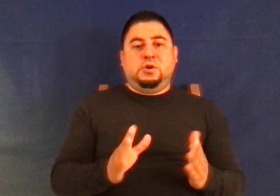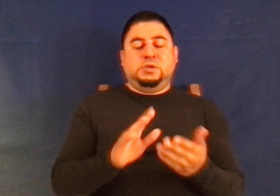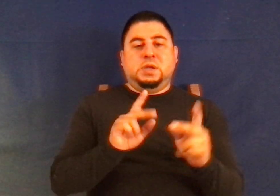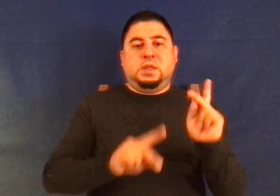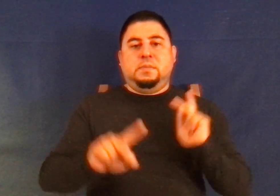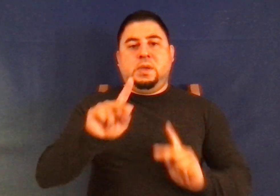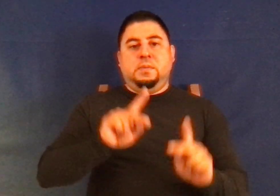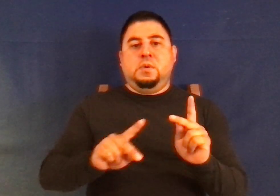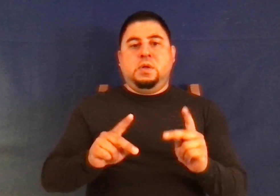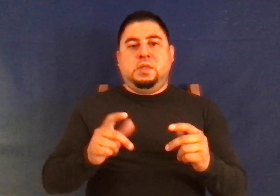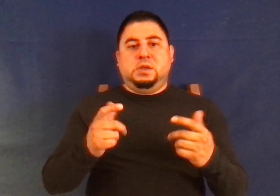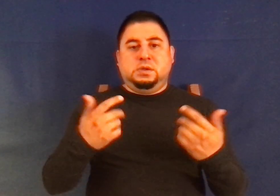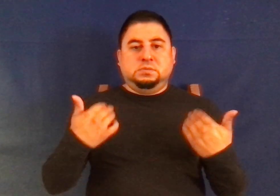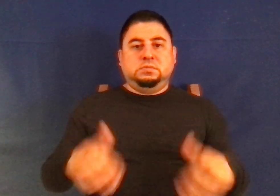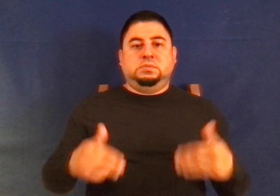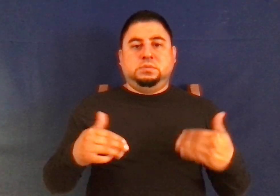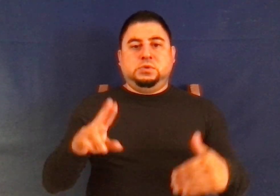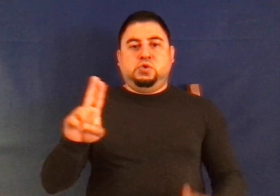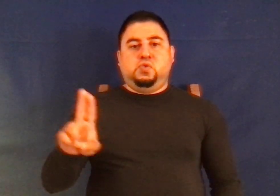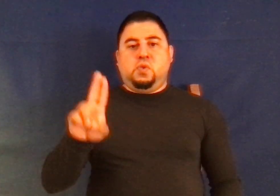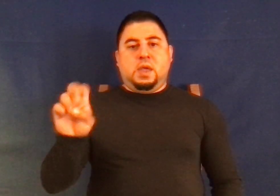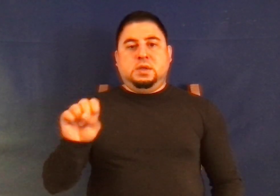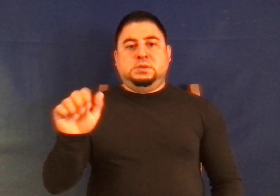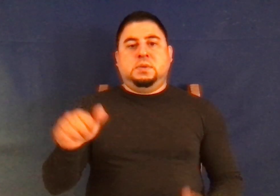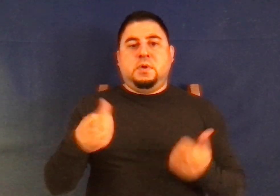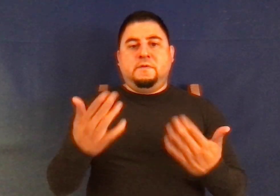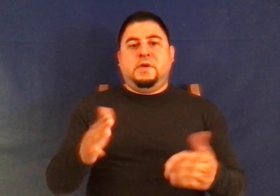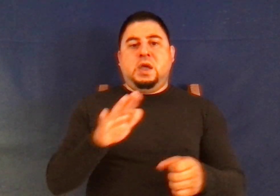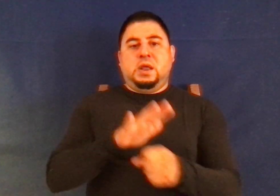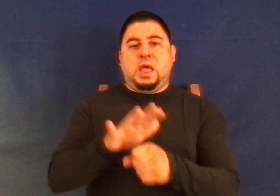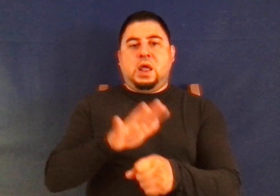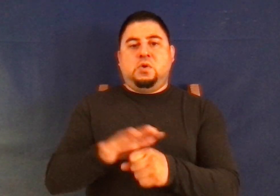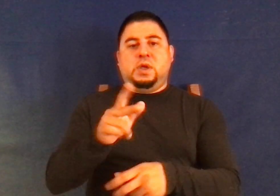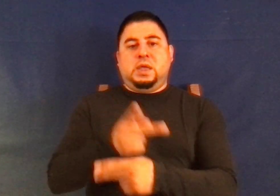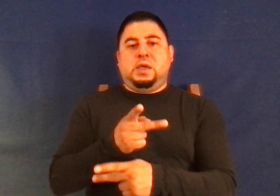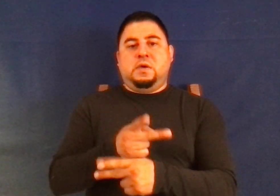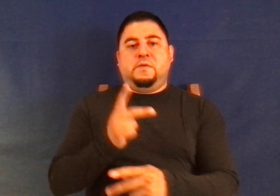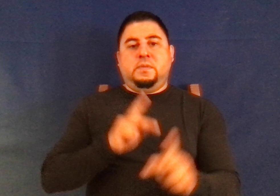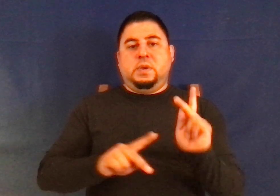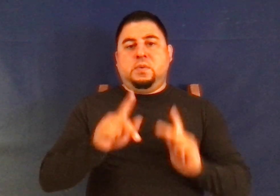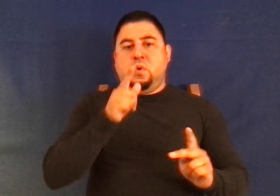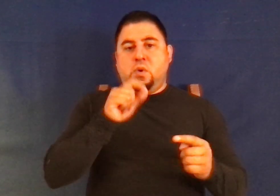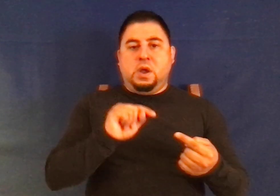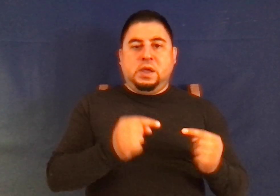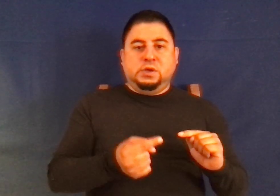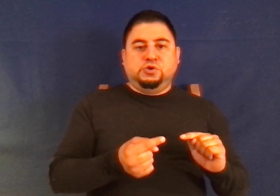this great country provide adequate care for those injured in its service.